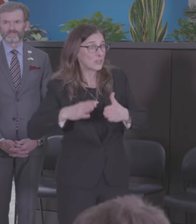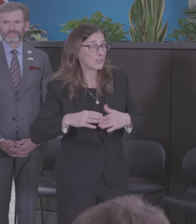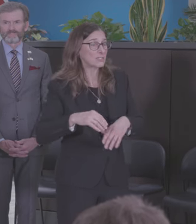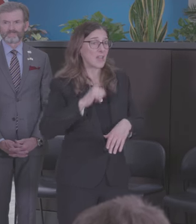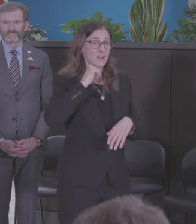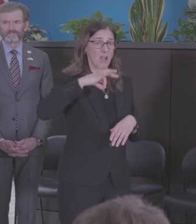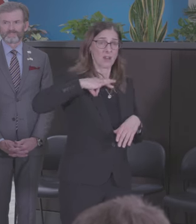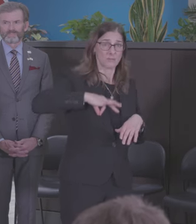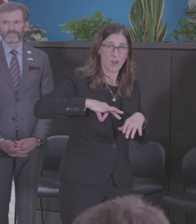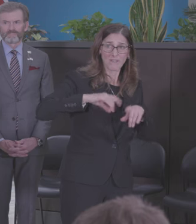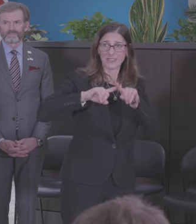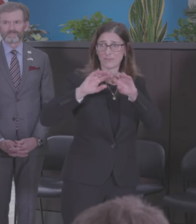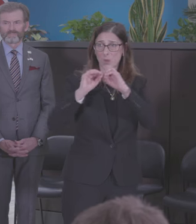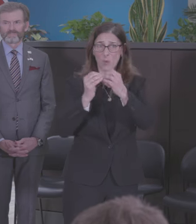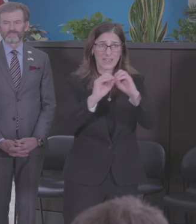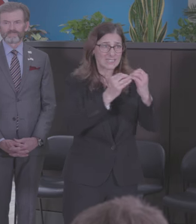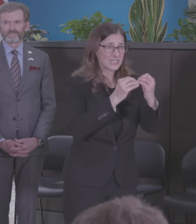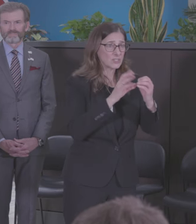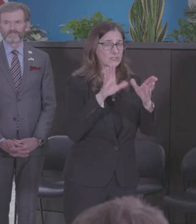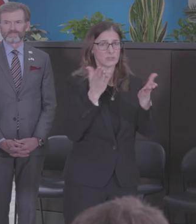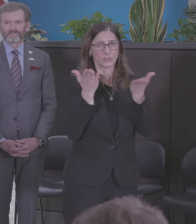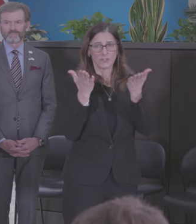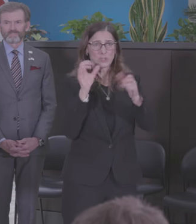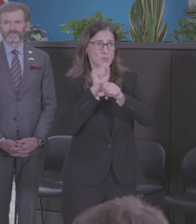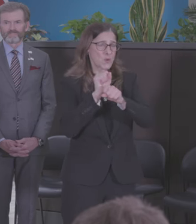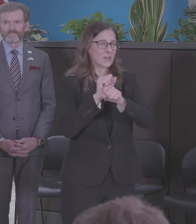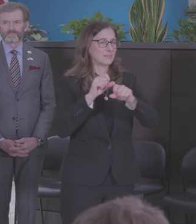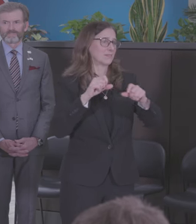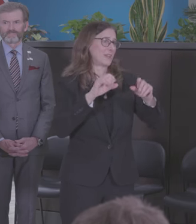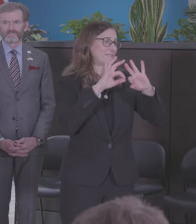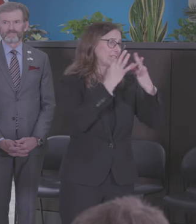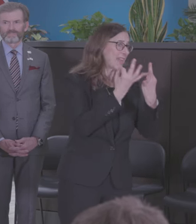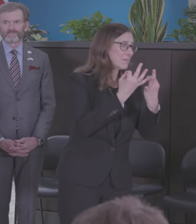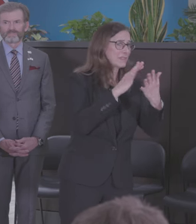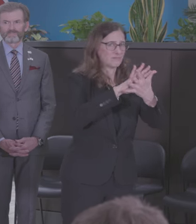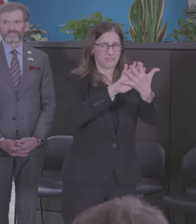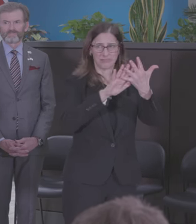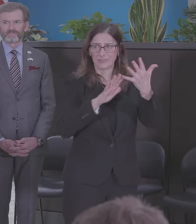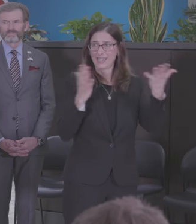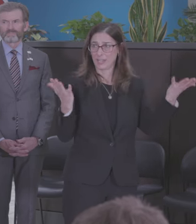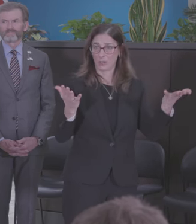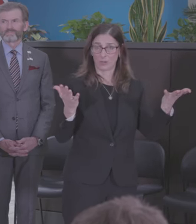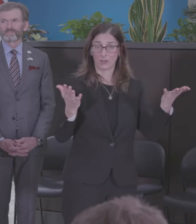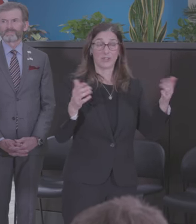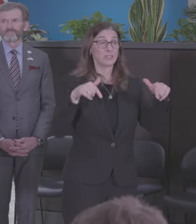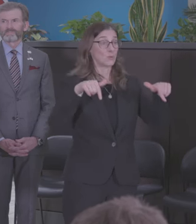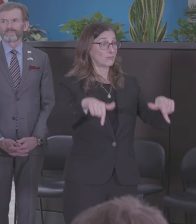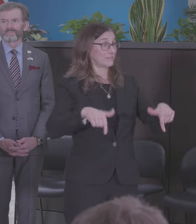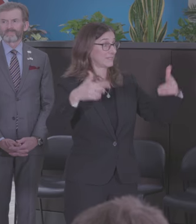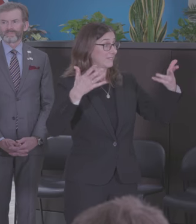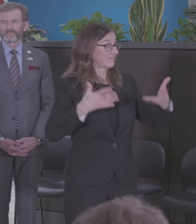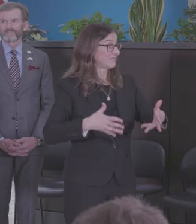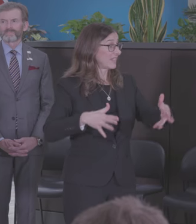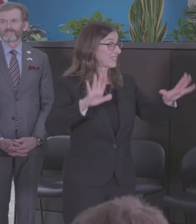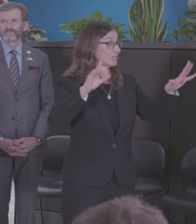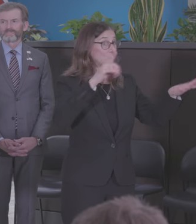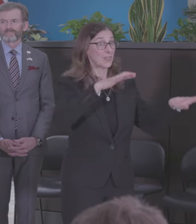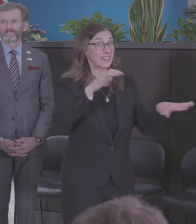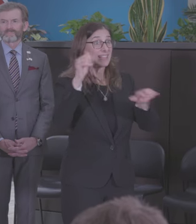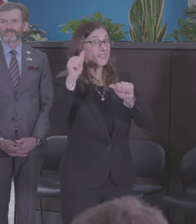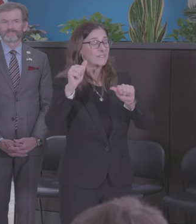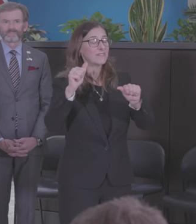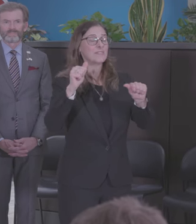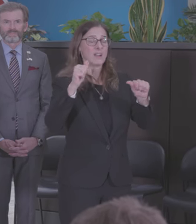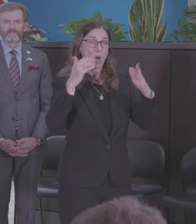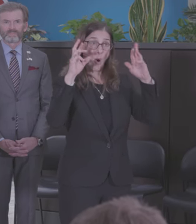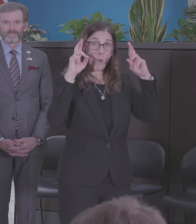military families. And so I hope today we leave this event with optimism, with hope, certainly